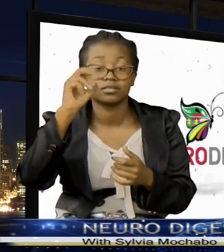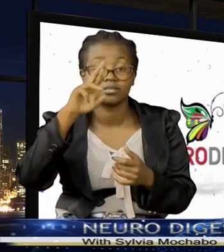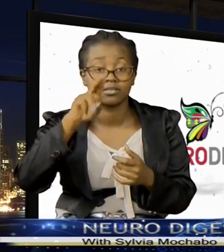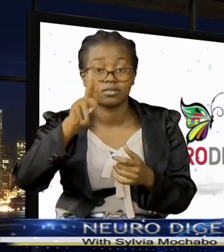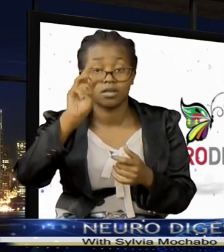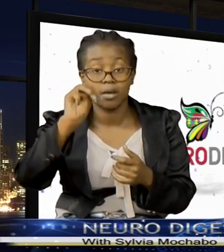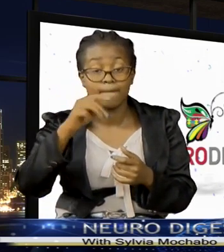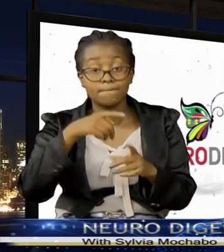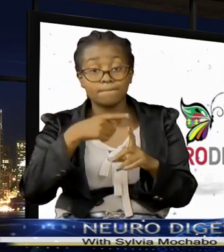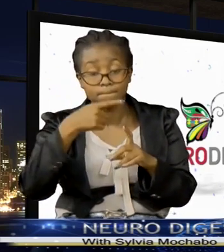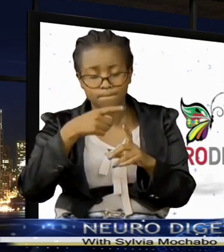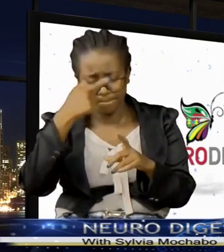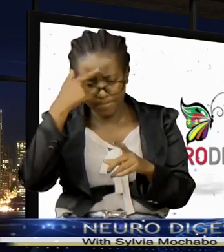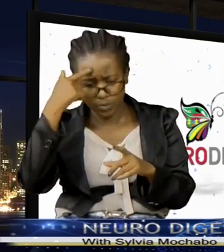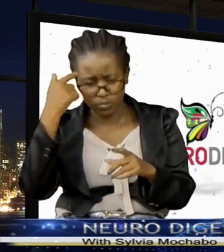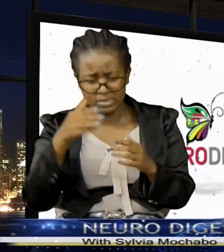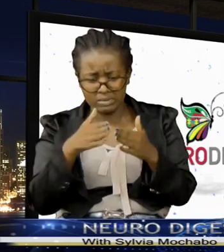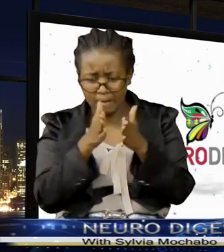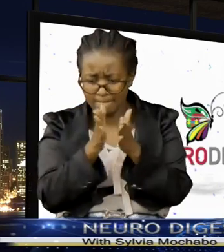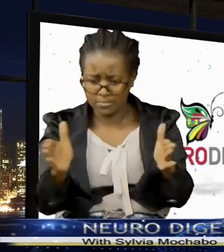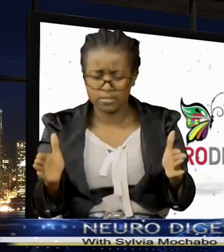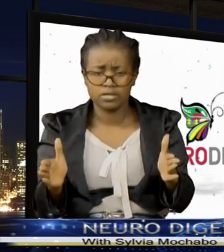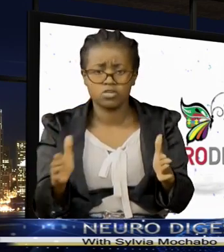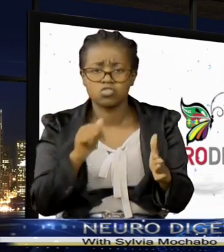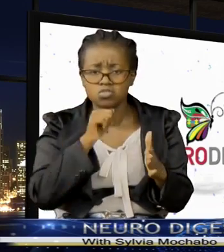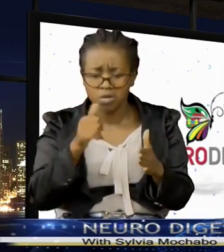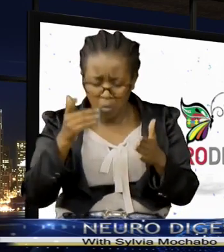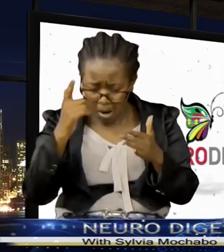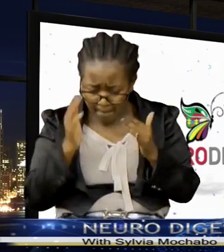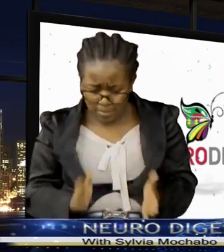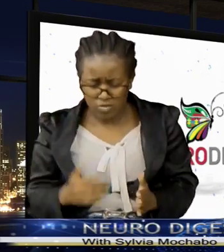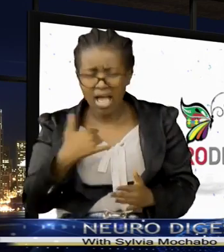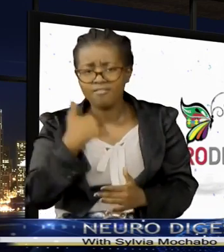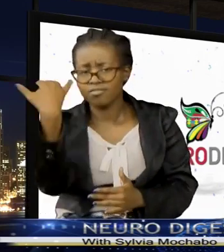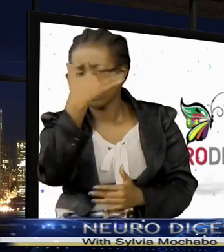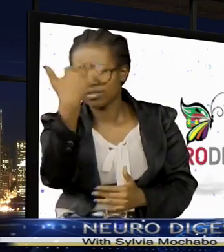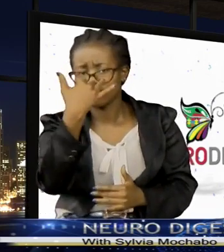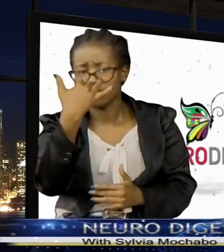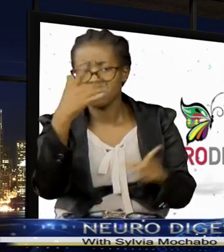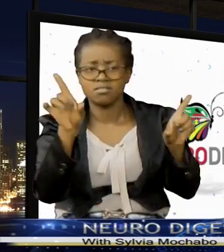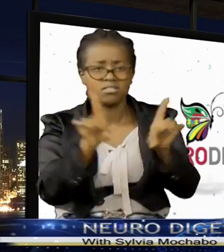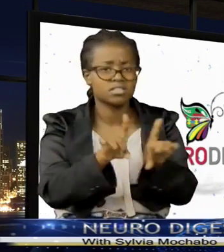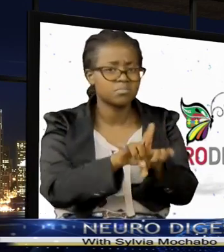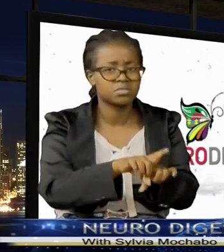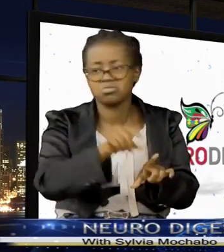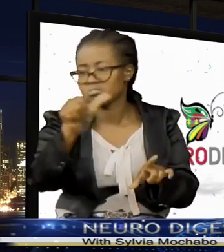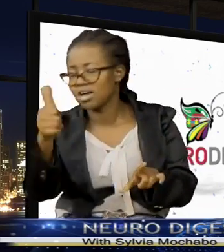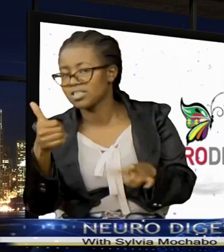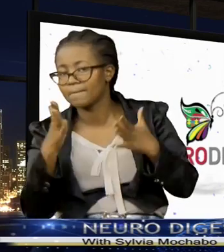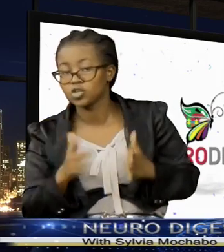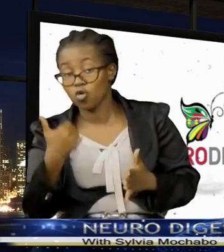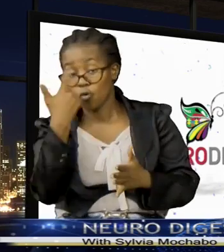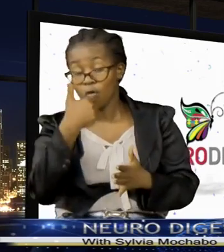it is very wide. There is no point you will find one person who has autism similar totally to another